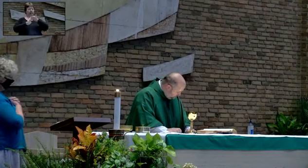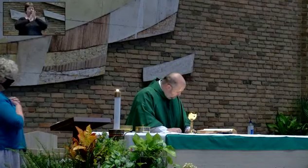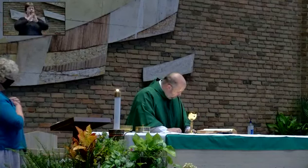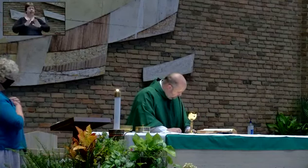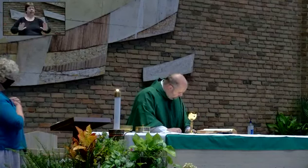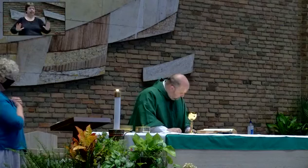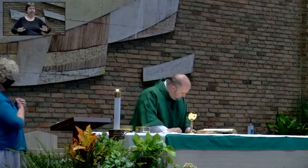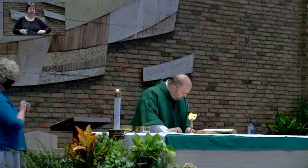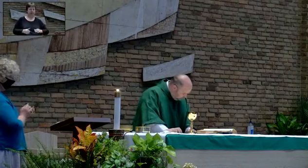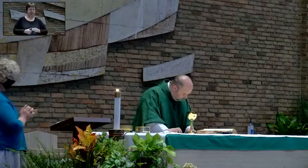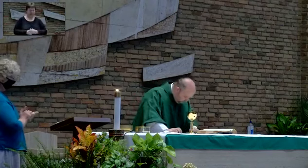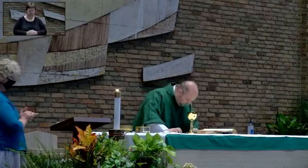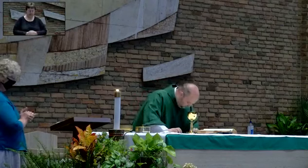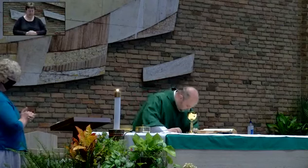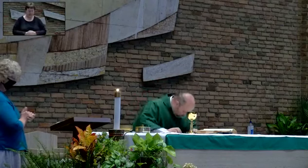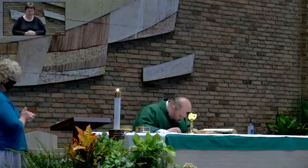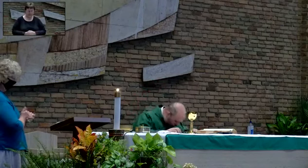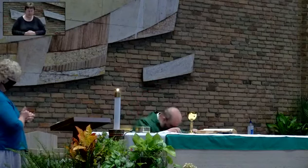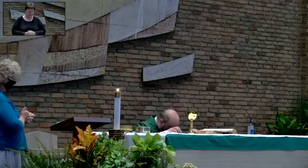grant us peace.